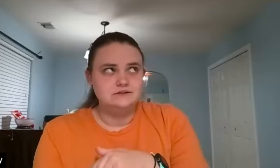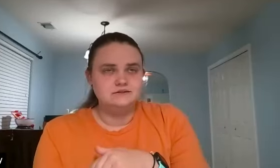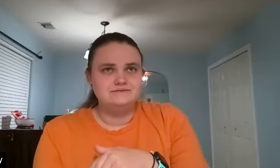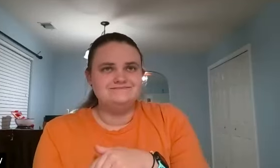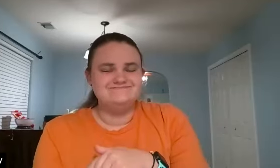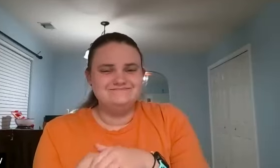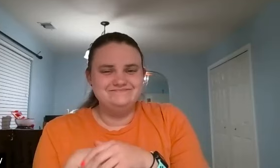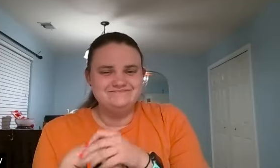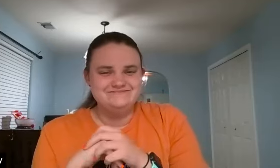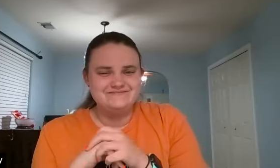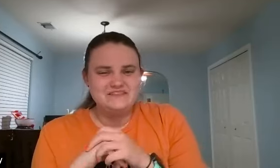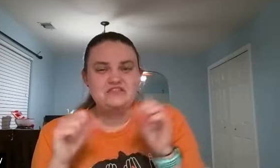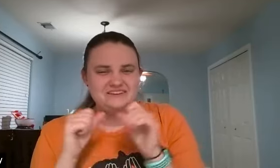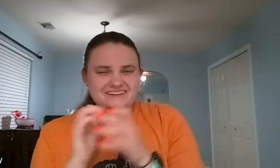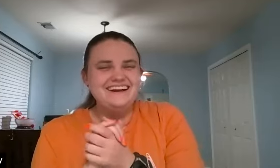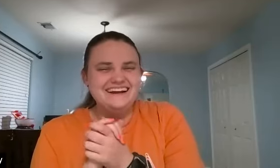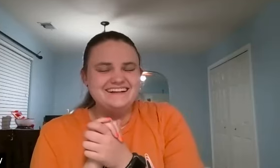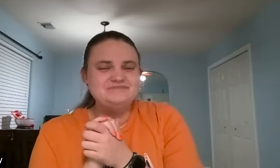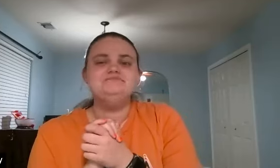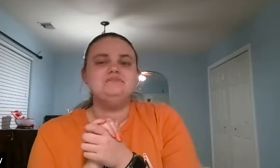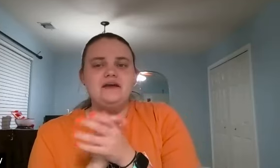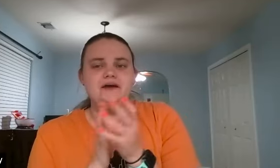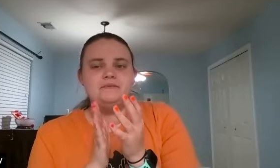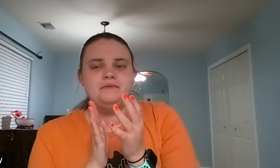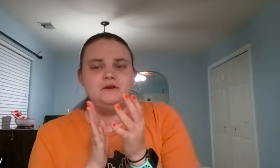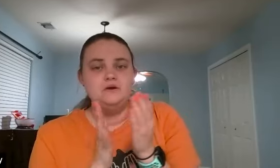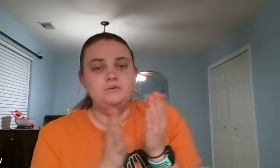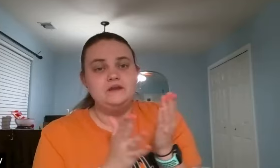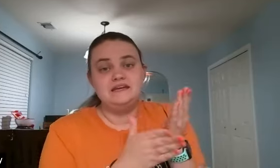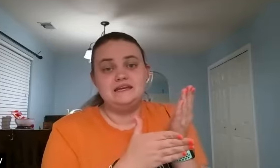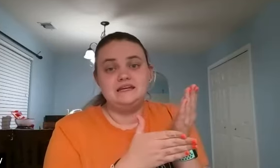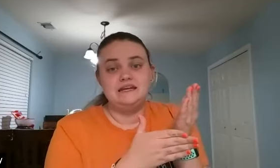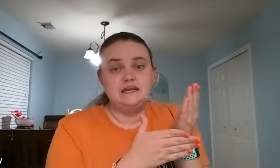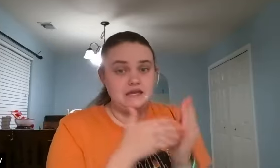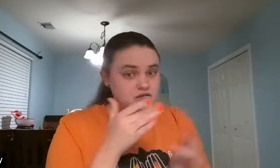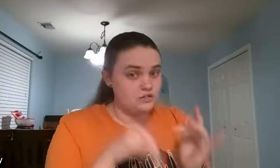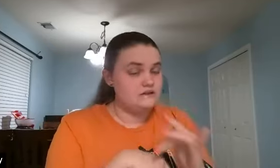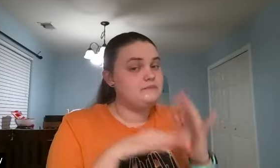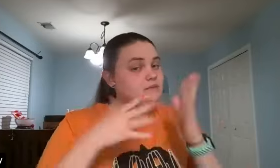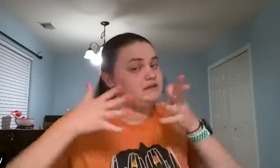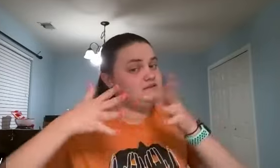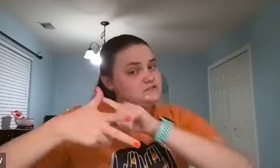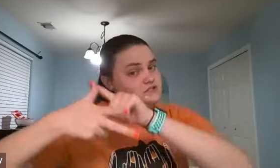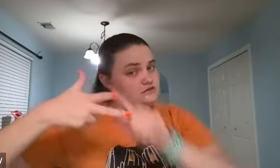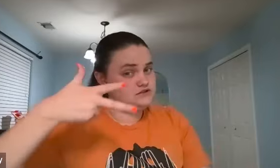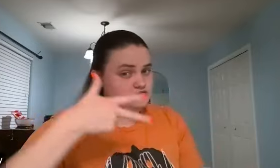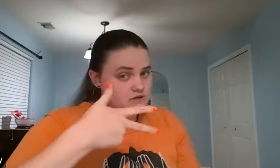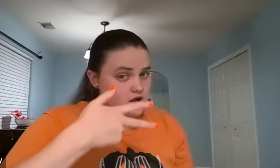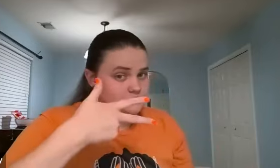the thunder, we can end early, but I'm gonna leave it up to you. There's the 3